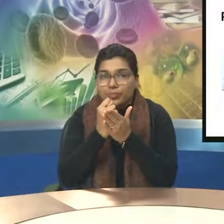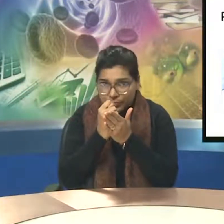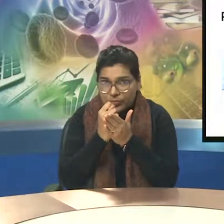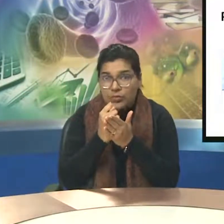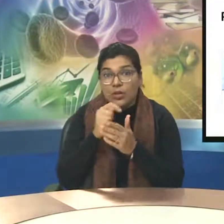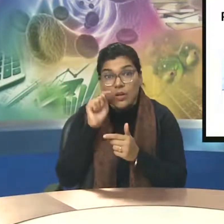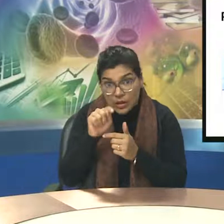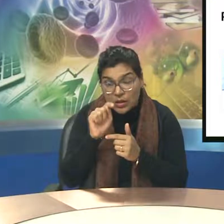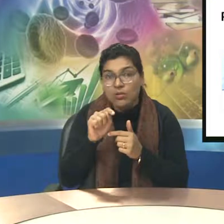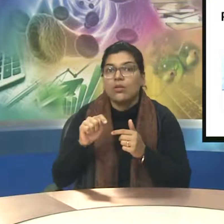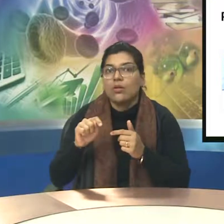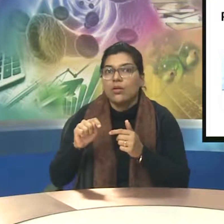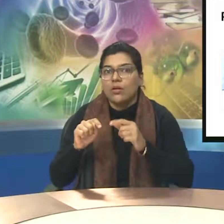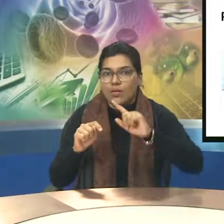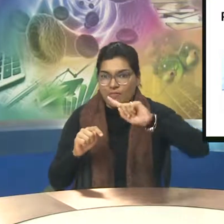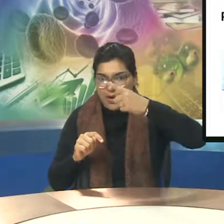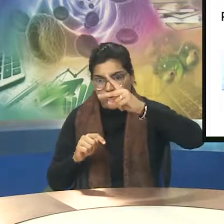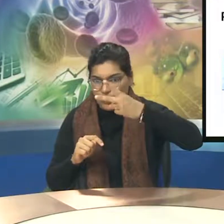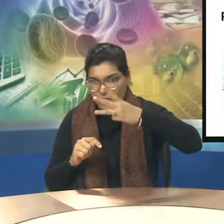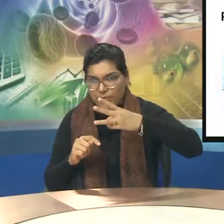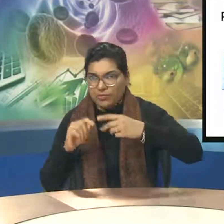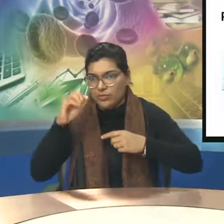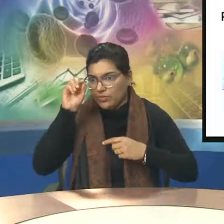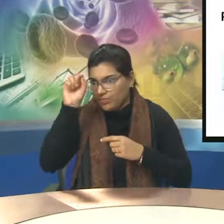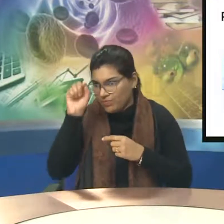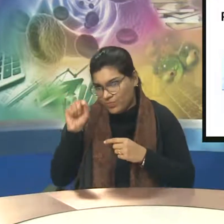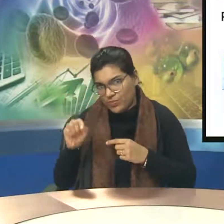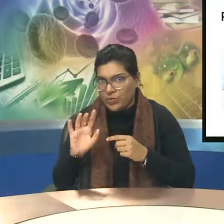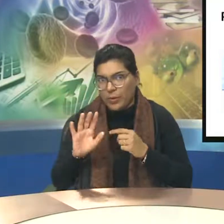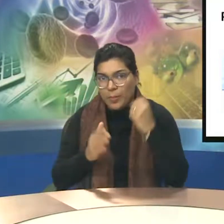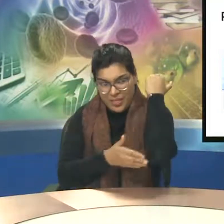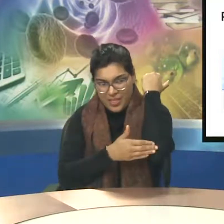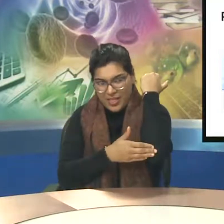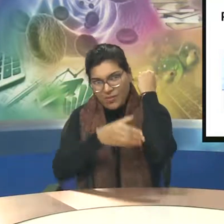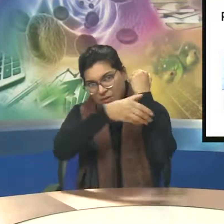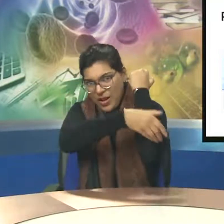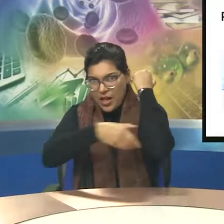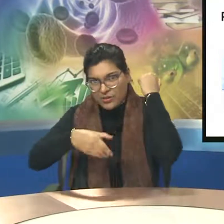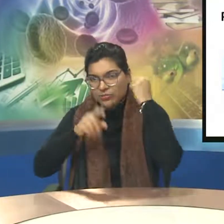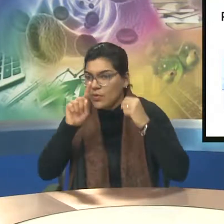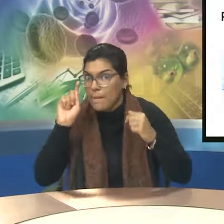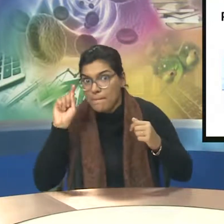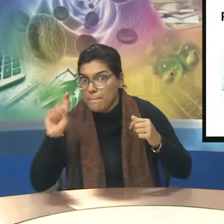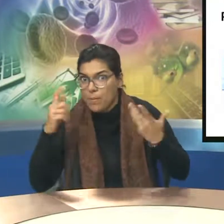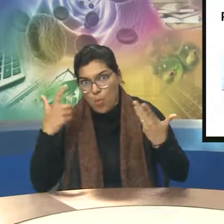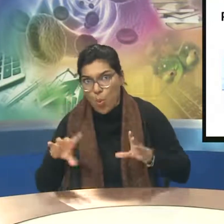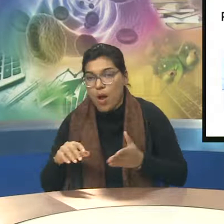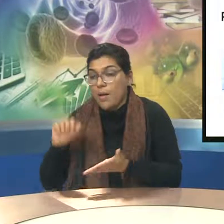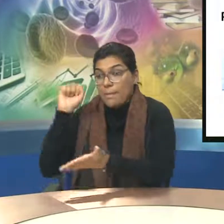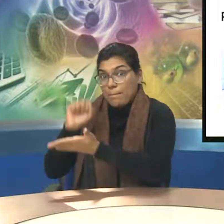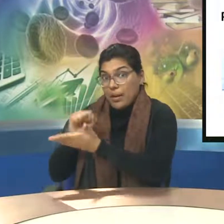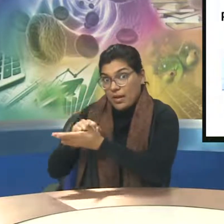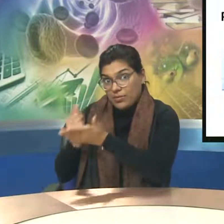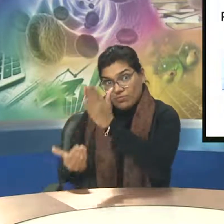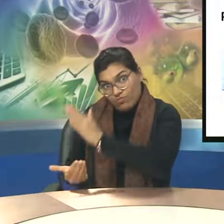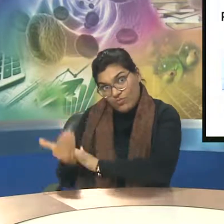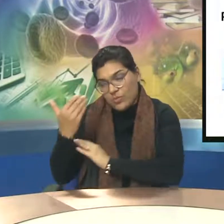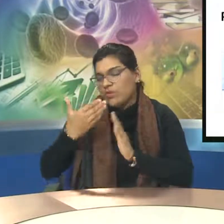For example, we can easily practice it and put the page number and header